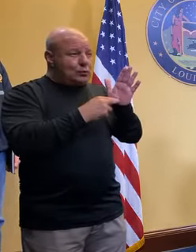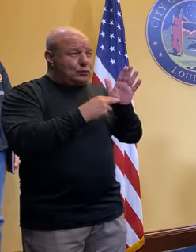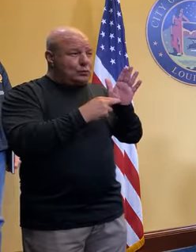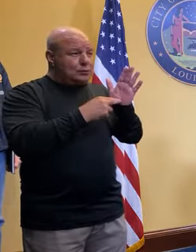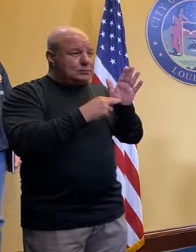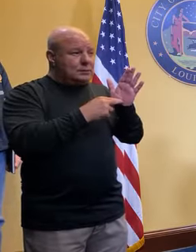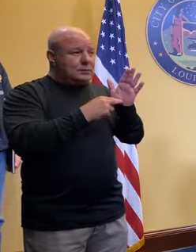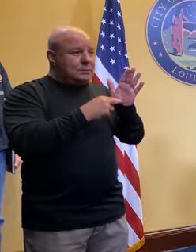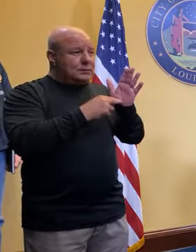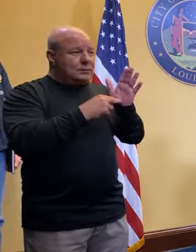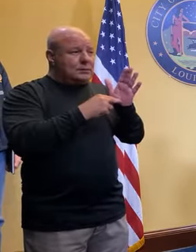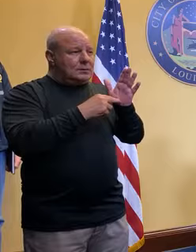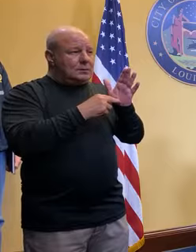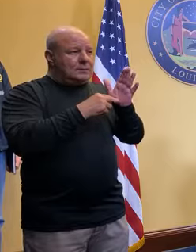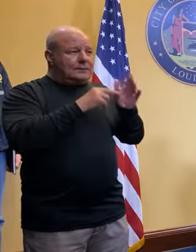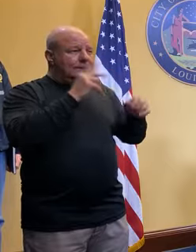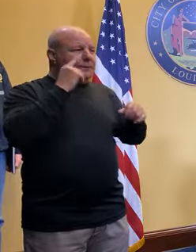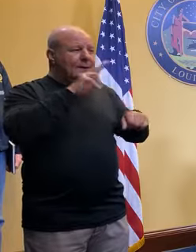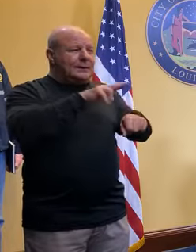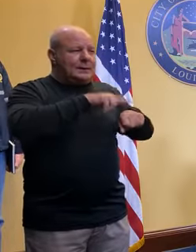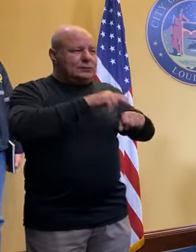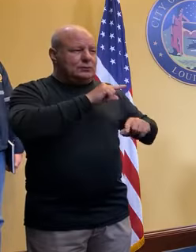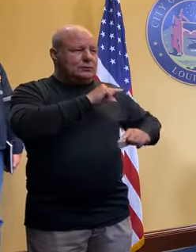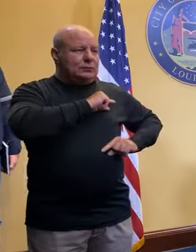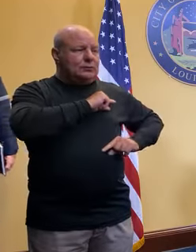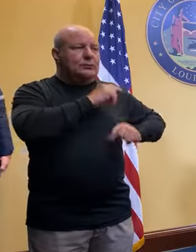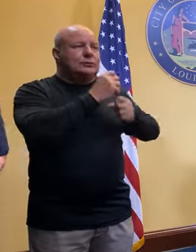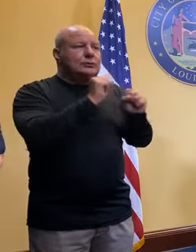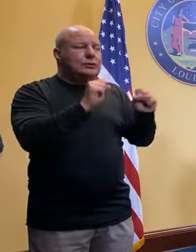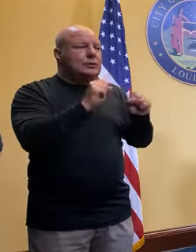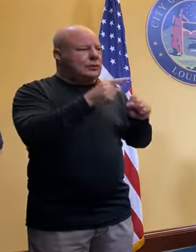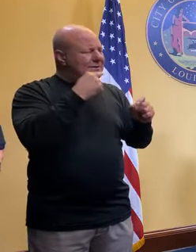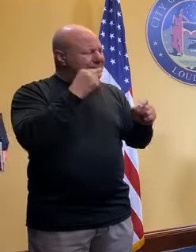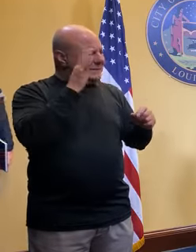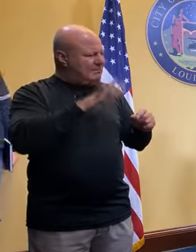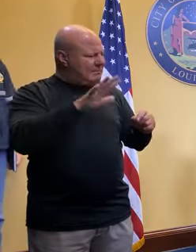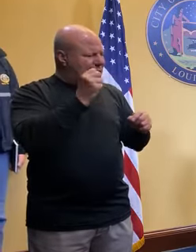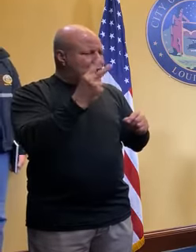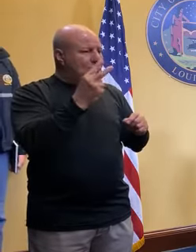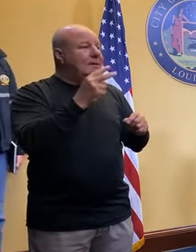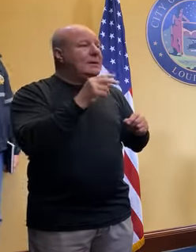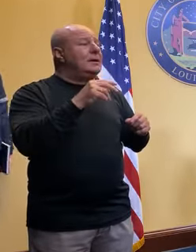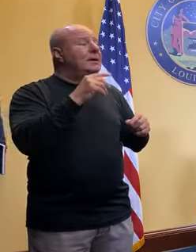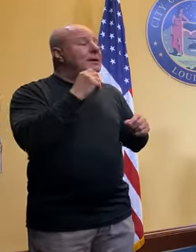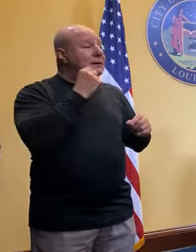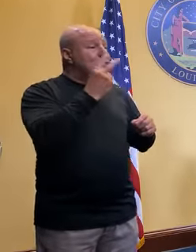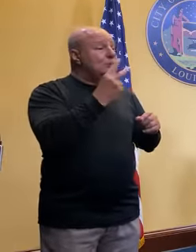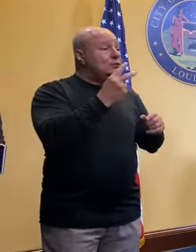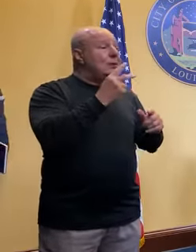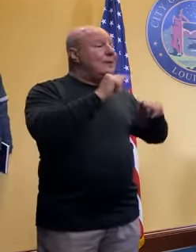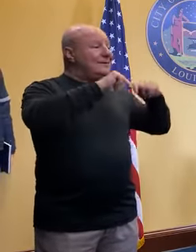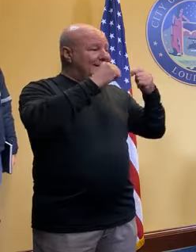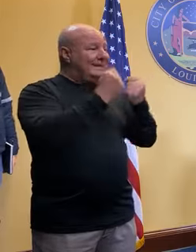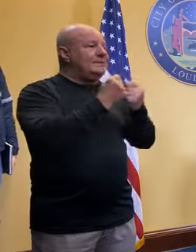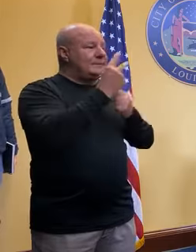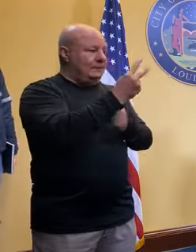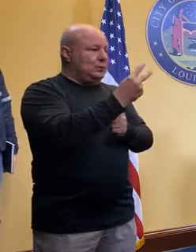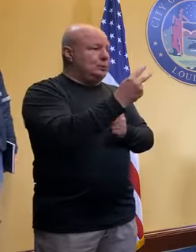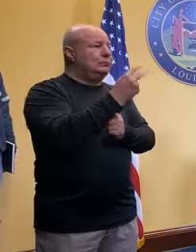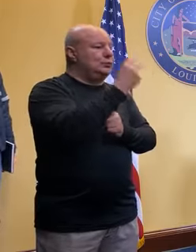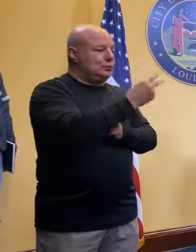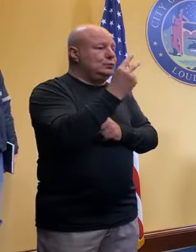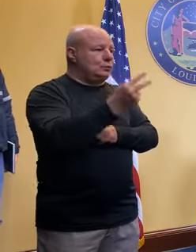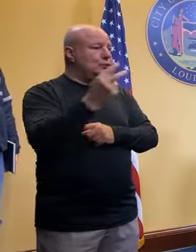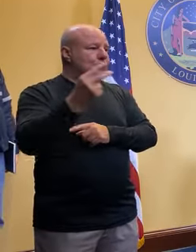those National Guard security teams? I think you said there were about a dozen. Yeah, it's 12 sets of